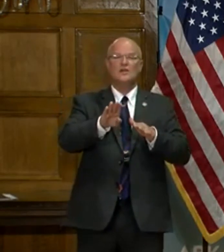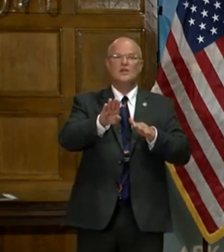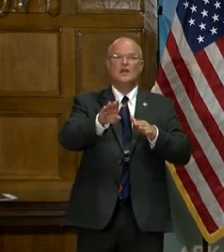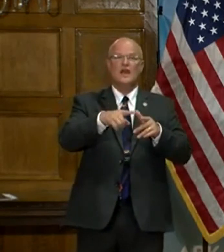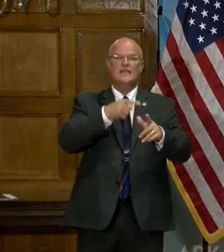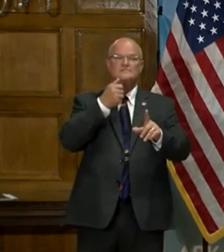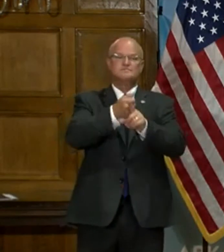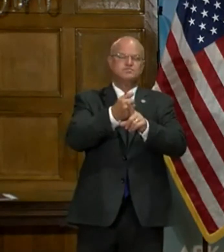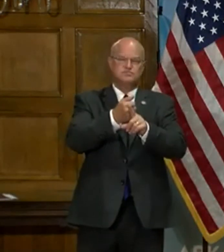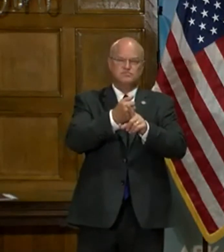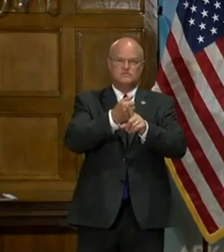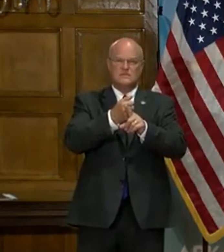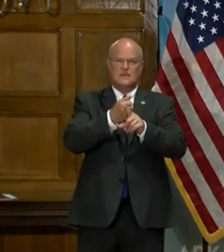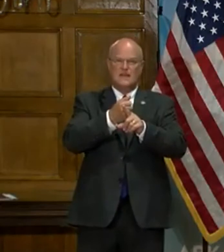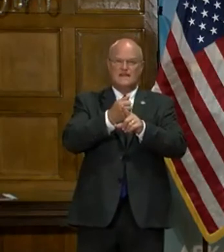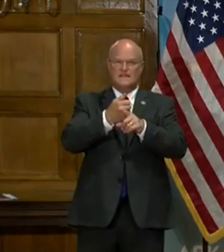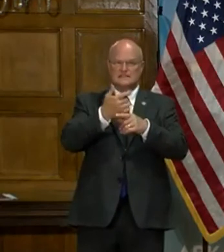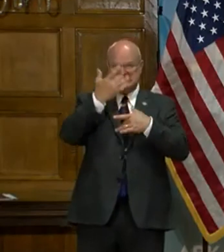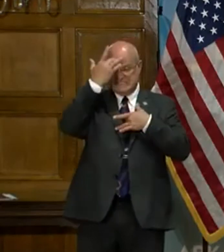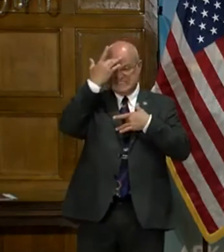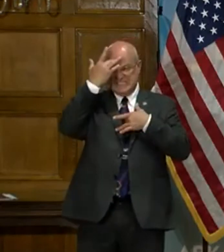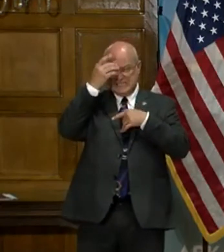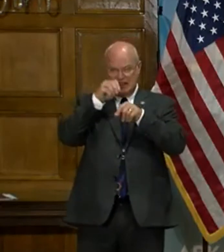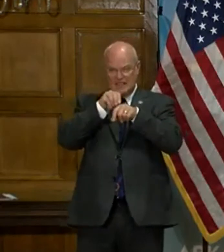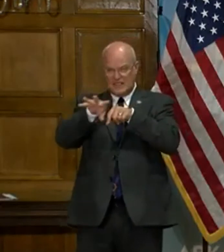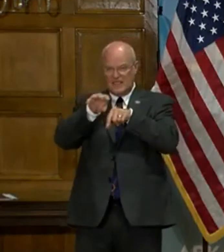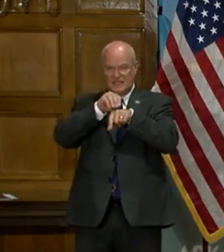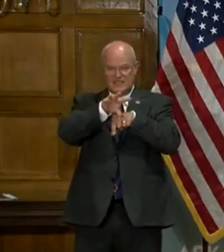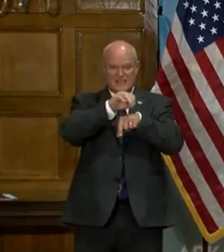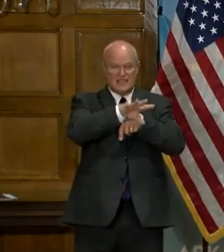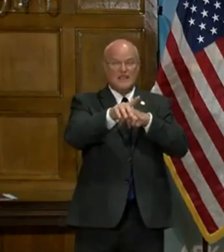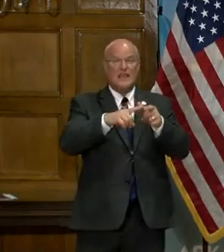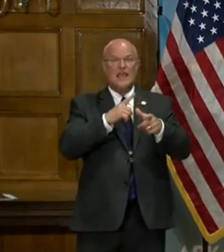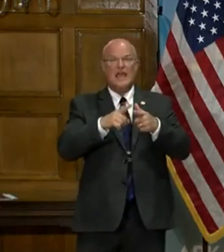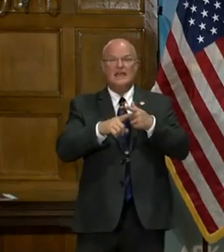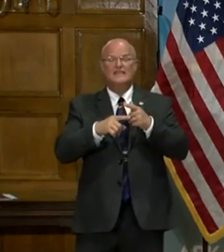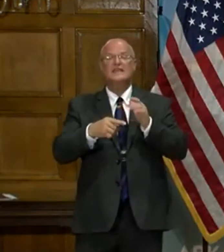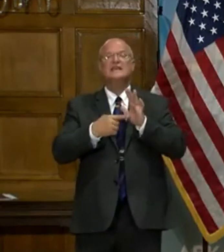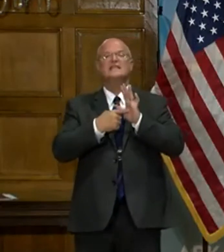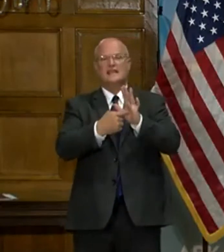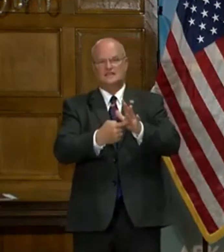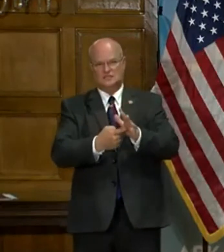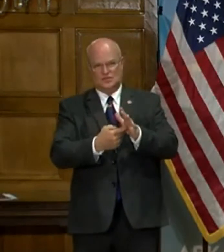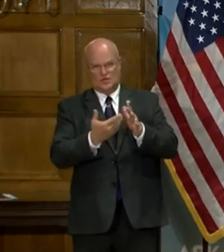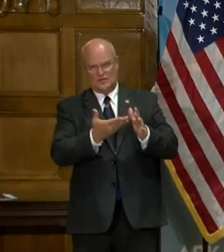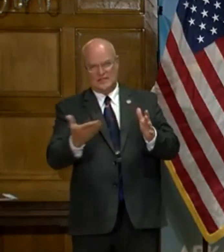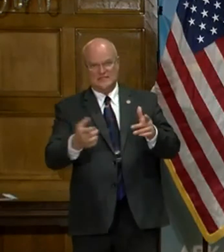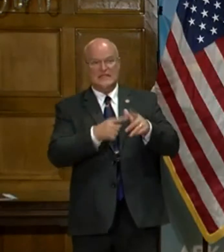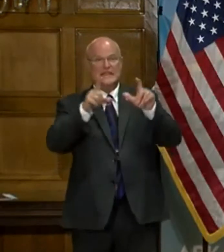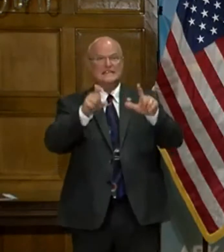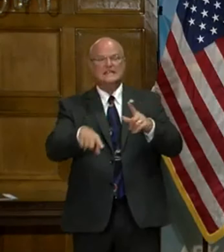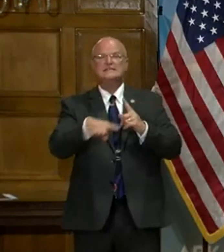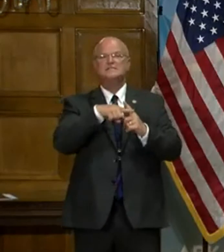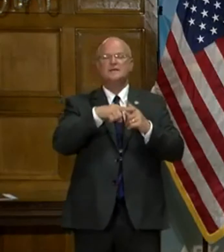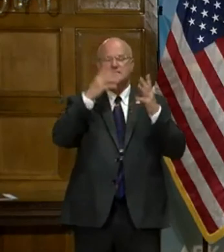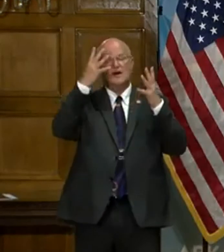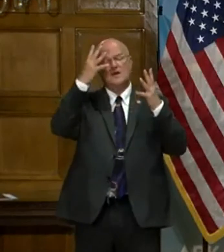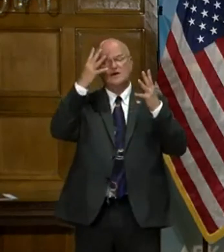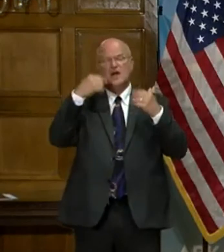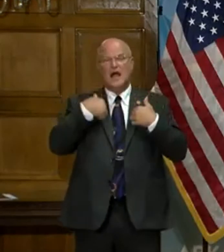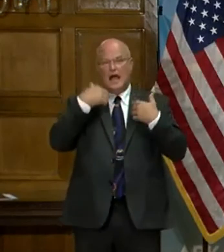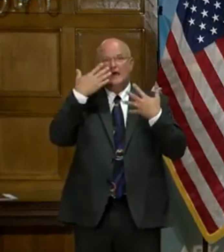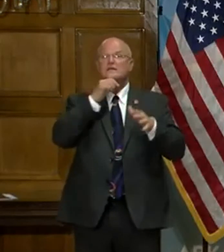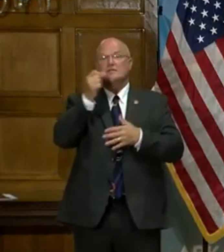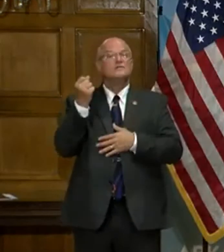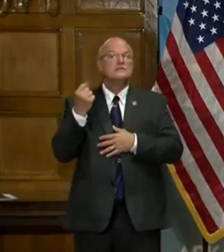shedding virus, and then other people are becoming infected, and then they become symptomatic, and then they get tested, and it's positive. It says, I